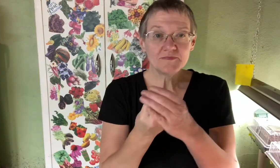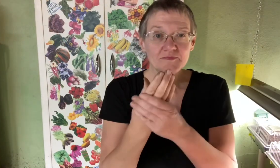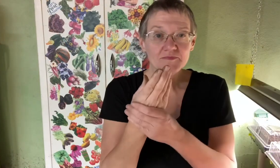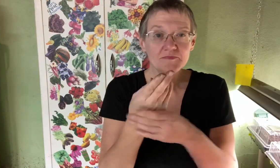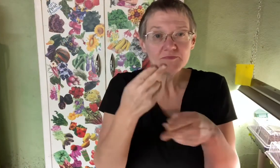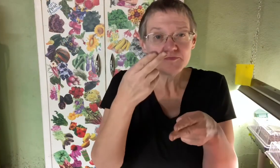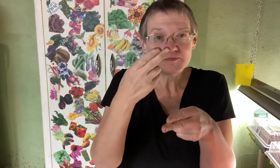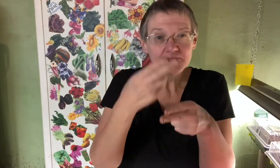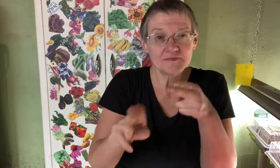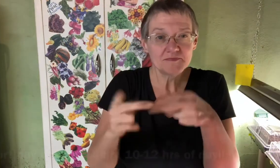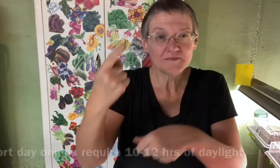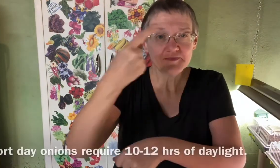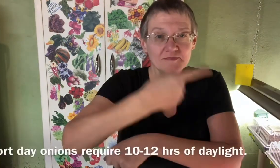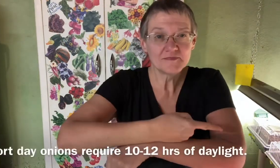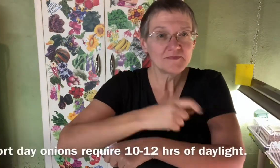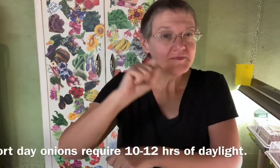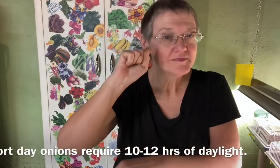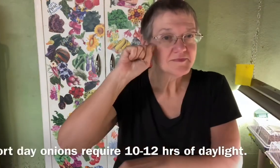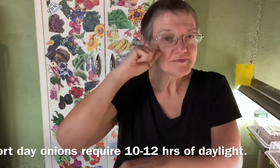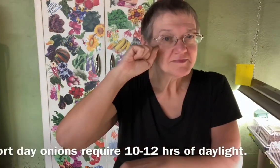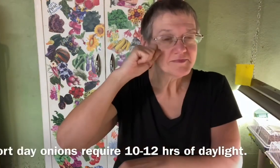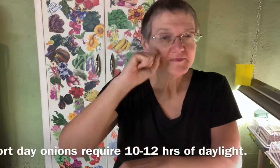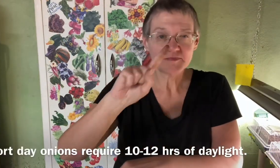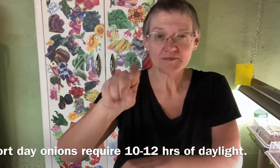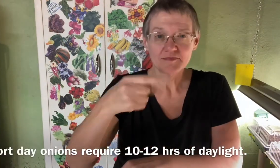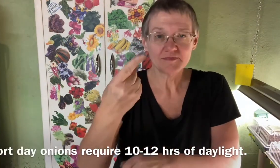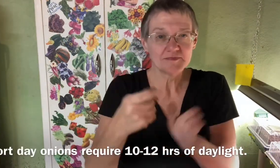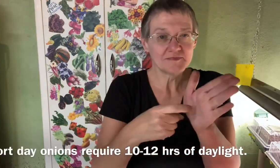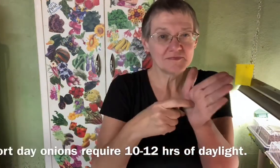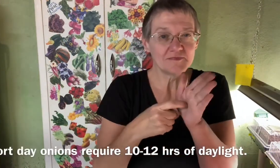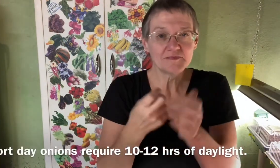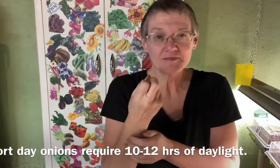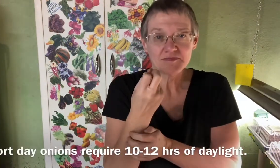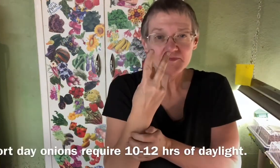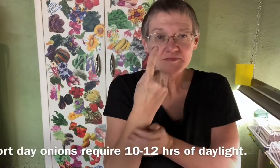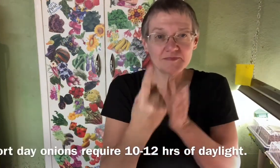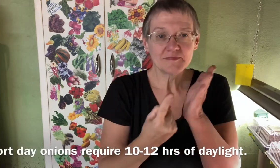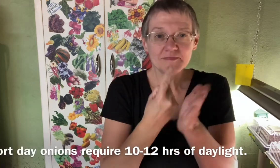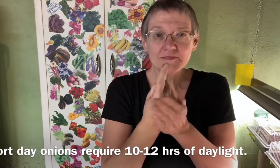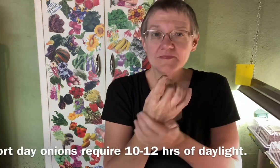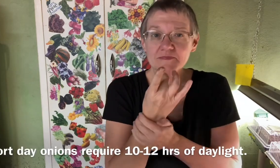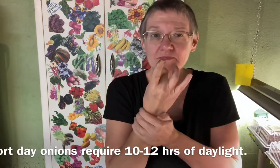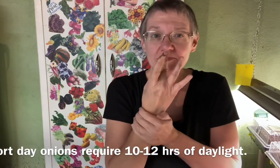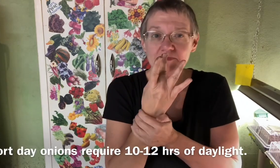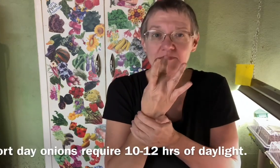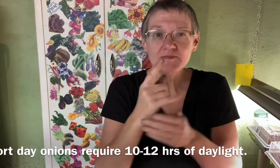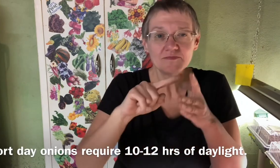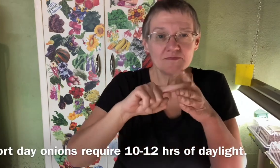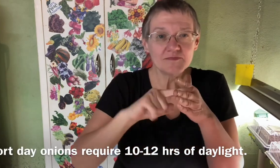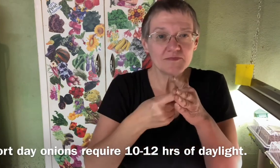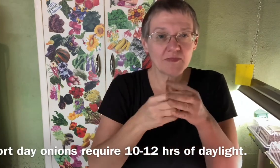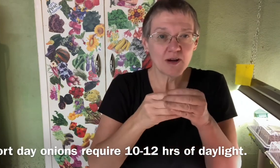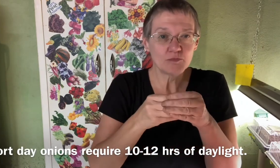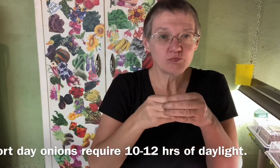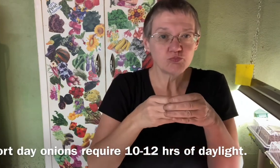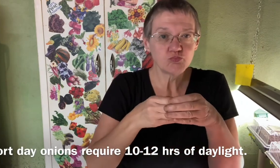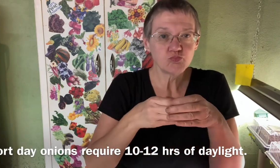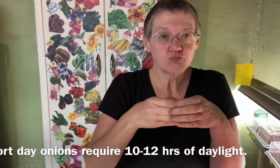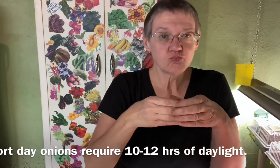Now in the south, you need to grow what's called short day onions. They only require 12 hours of light to start bulbing